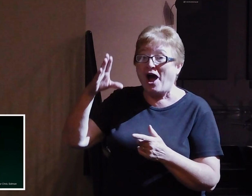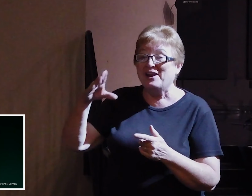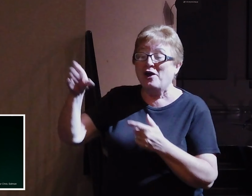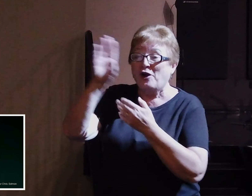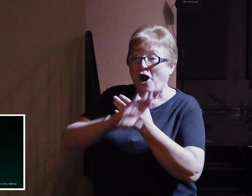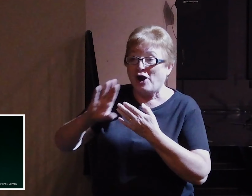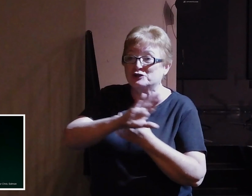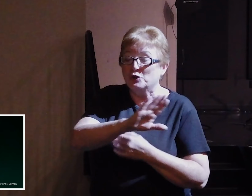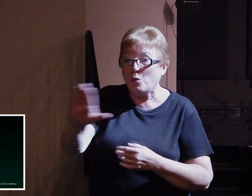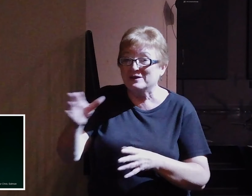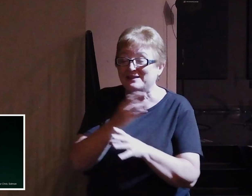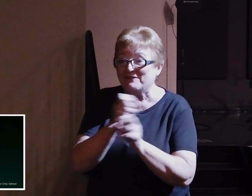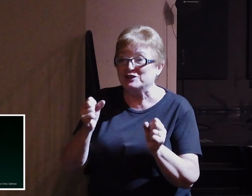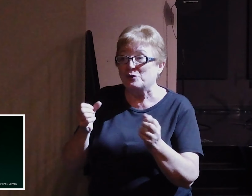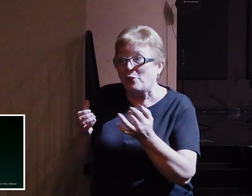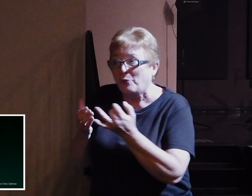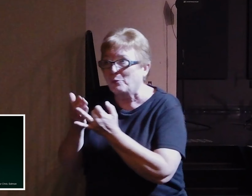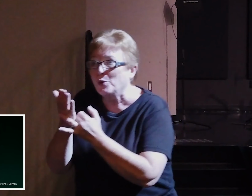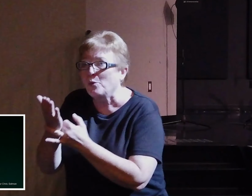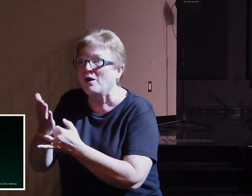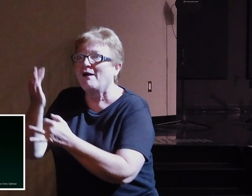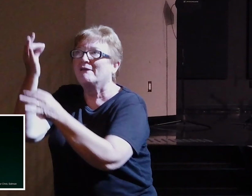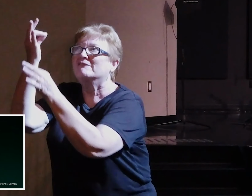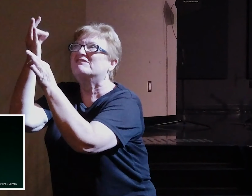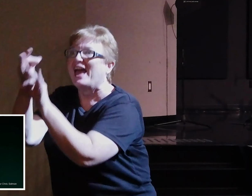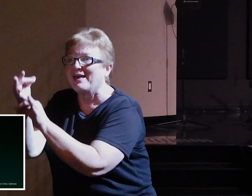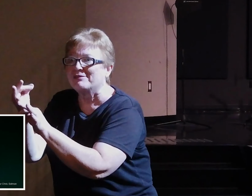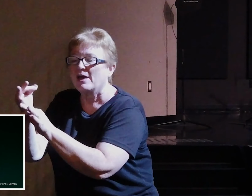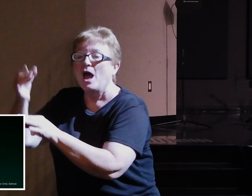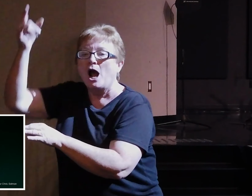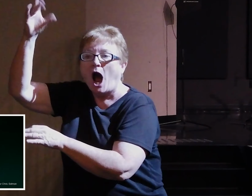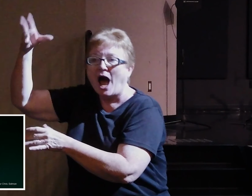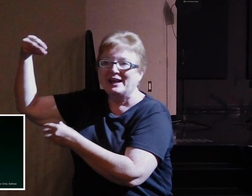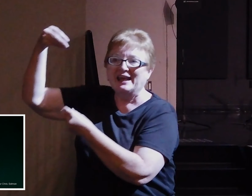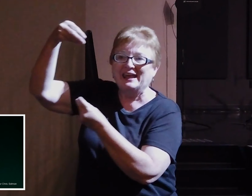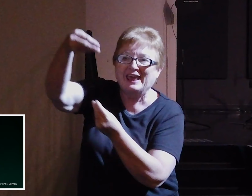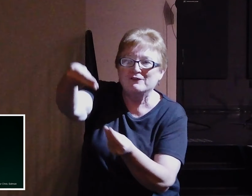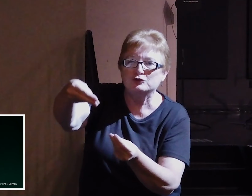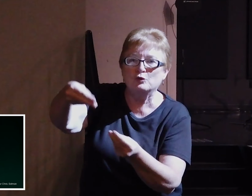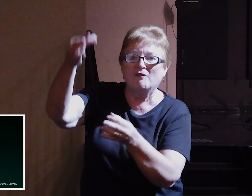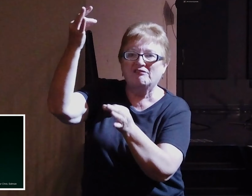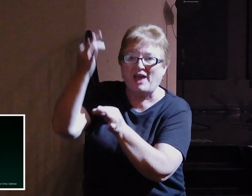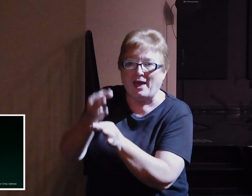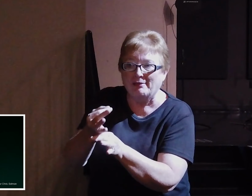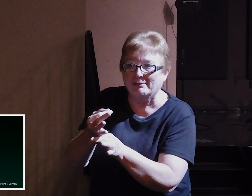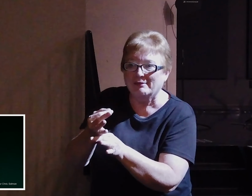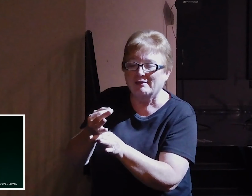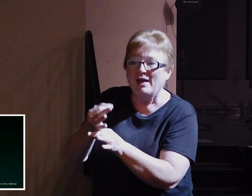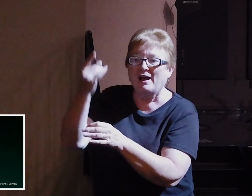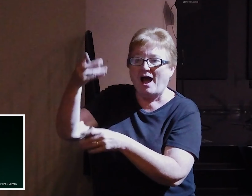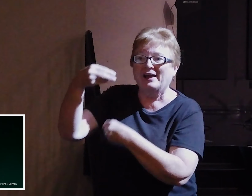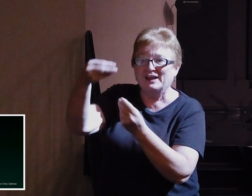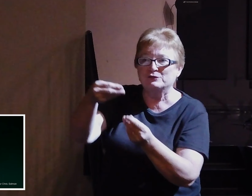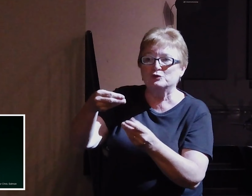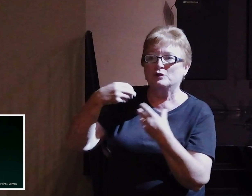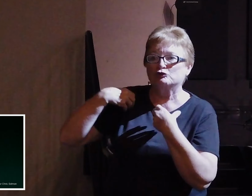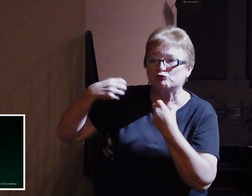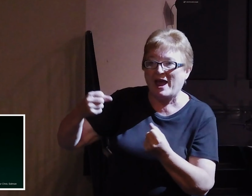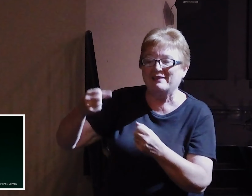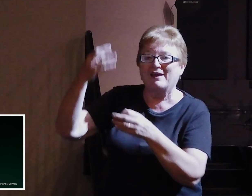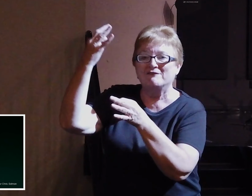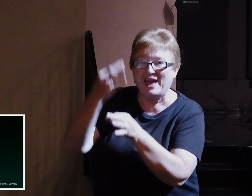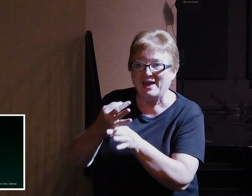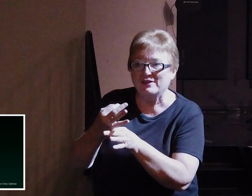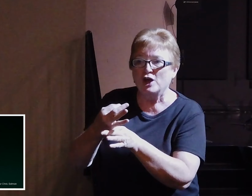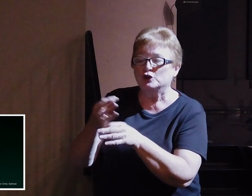through faith, which I believe God gives to you. God gives you the strength in the faith.